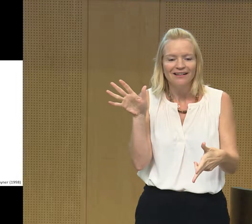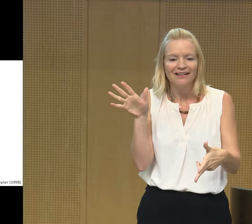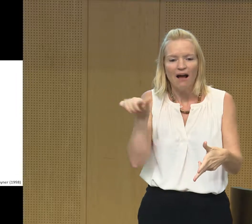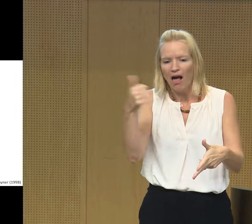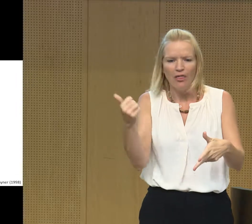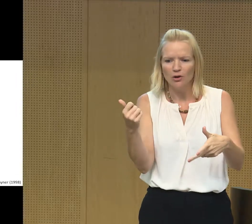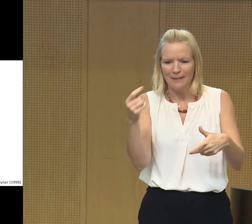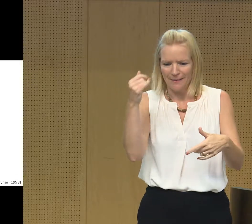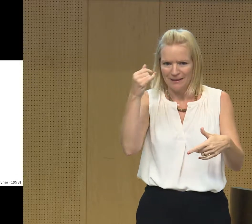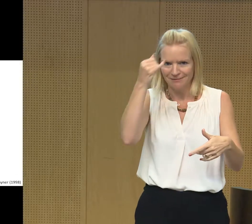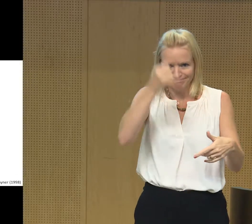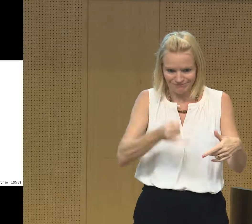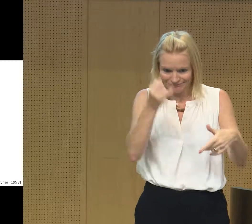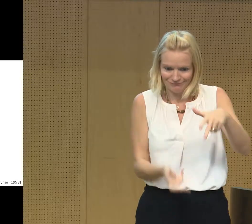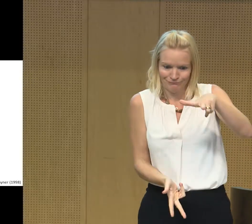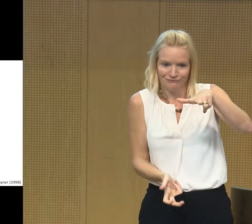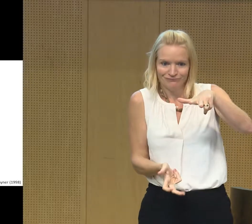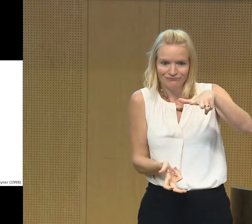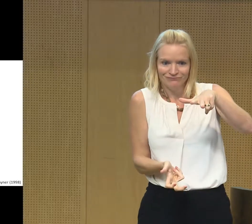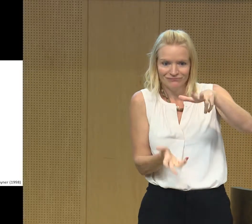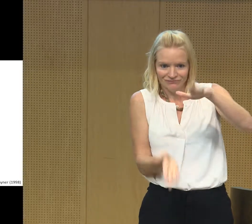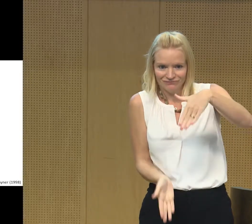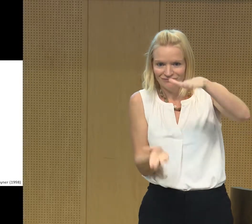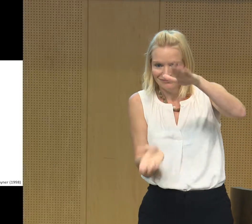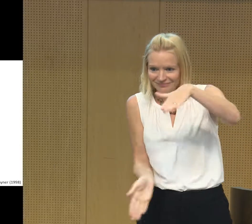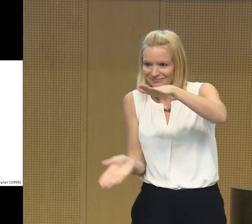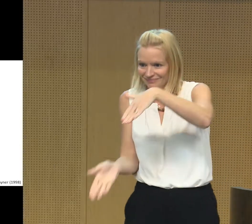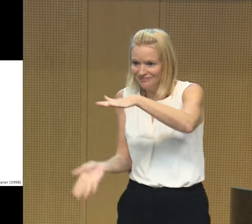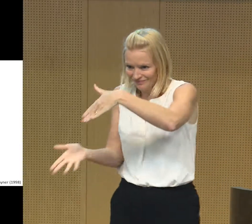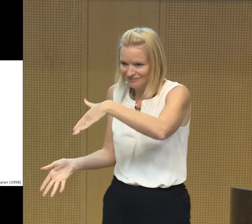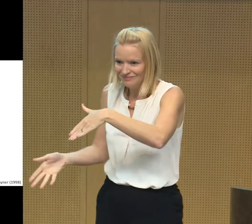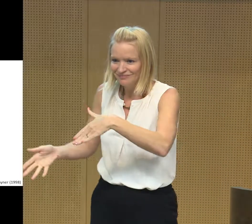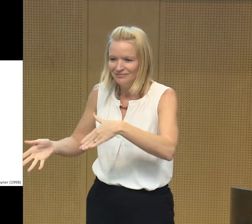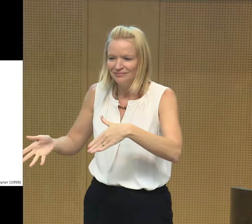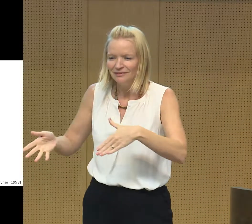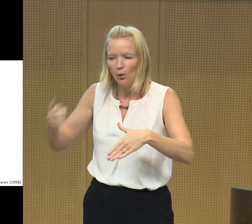opposite direction, your perceptual span is going to be open wider to the left.